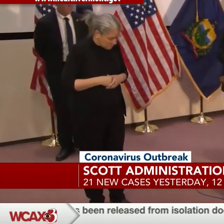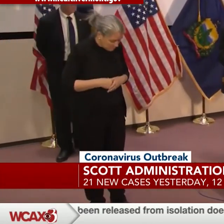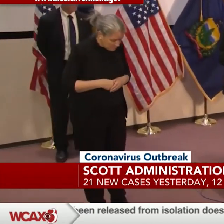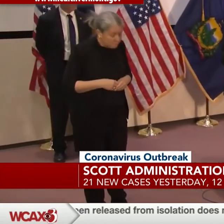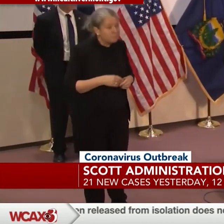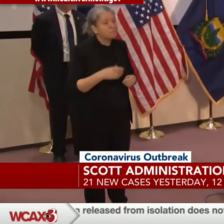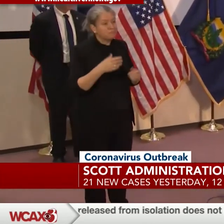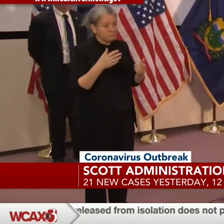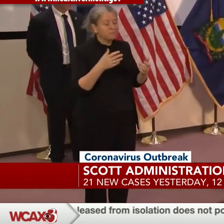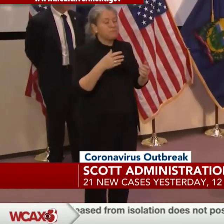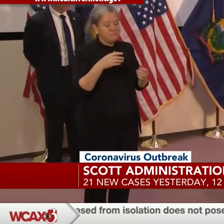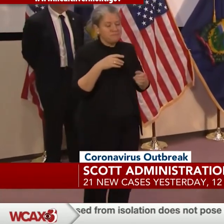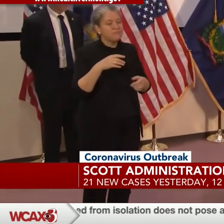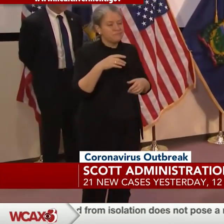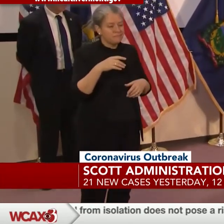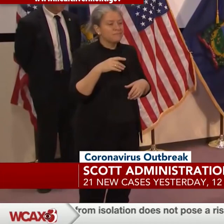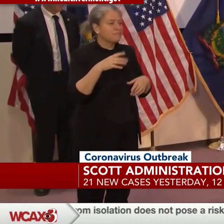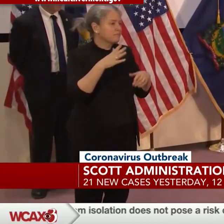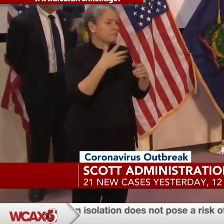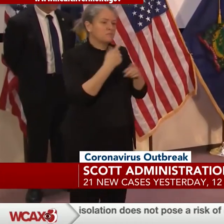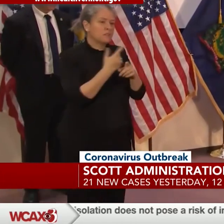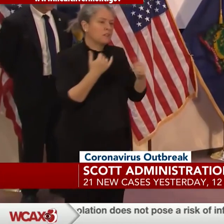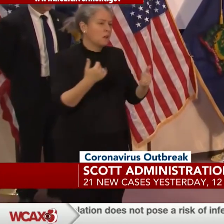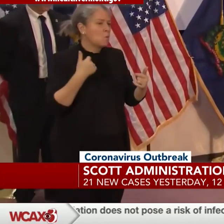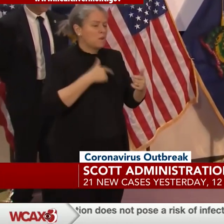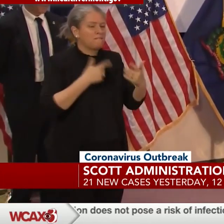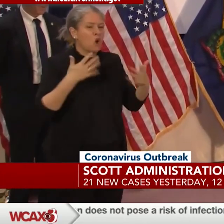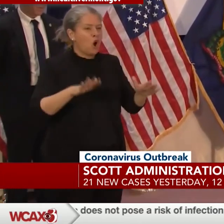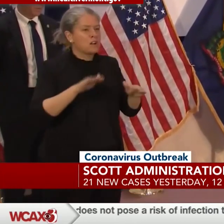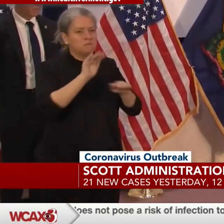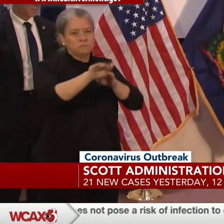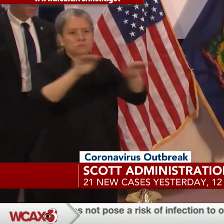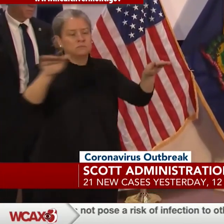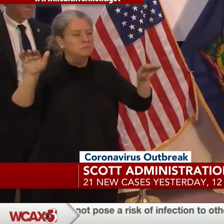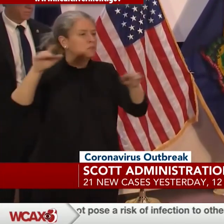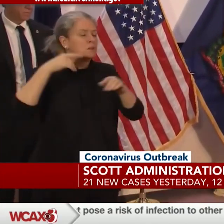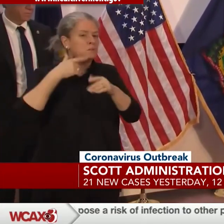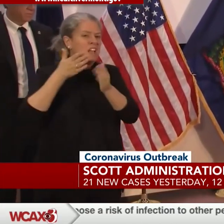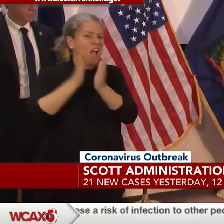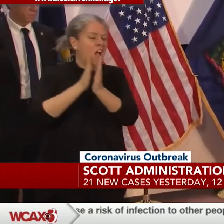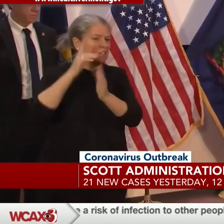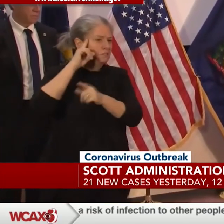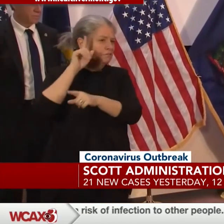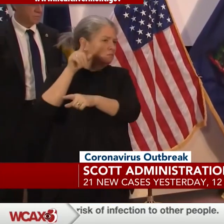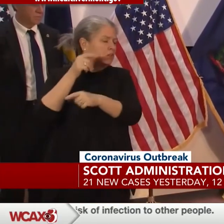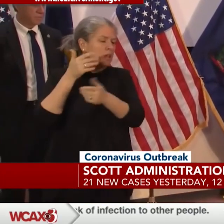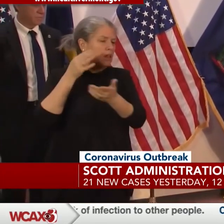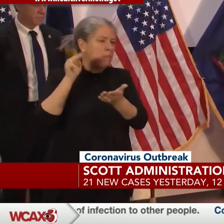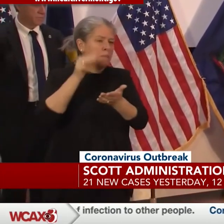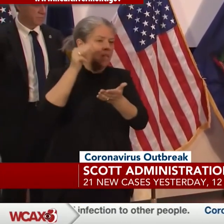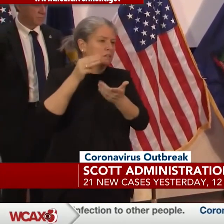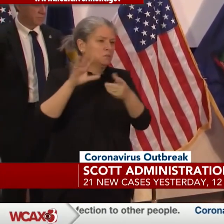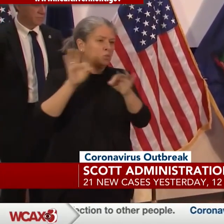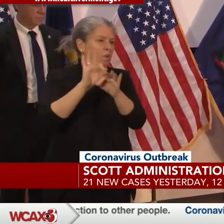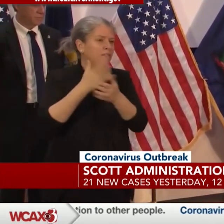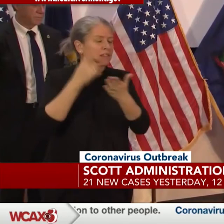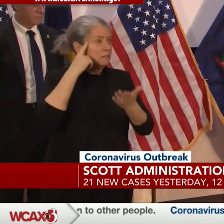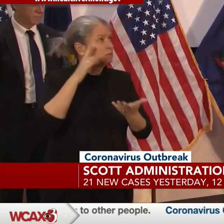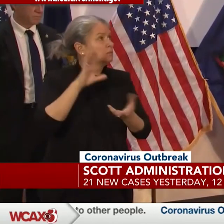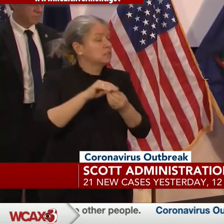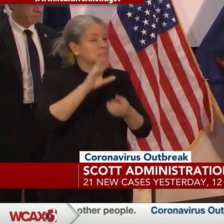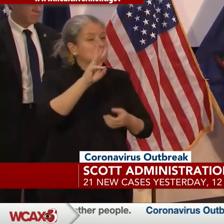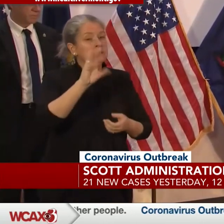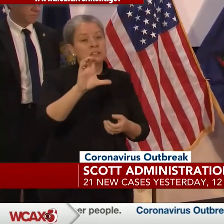We have standing requests for millions of personal protective items from the federal government. I think our request is for